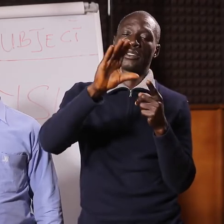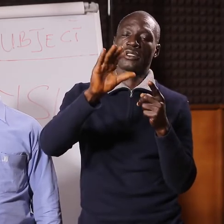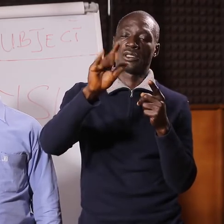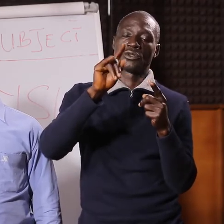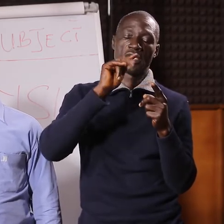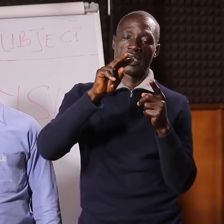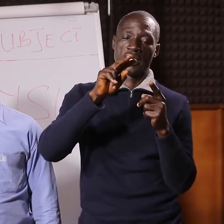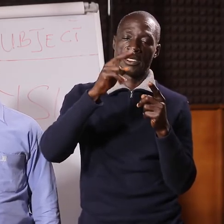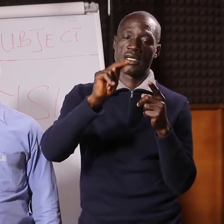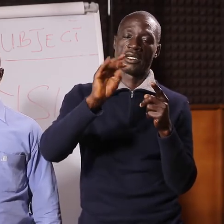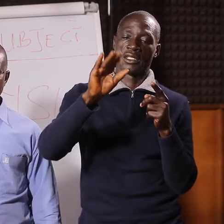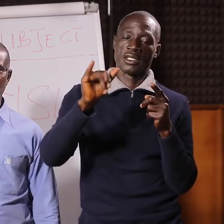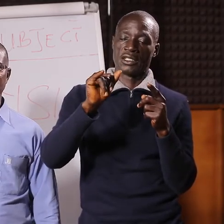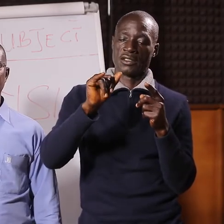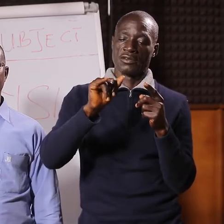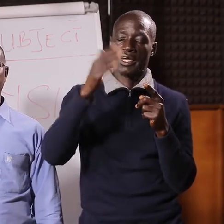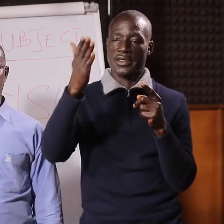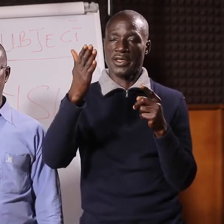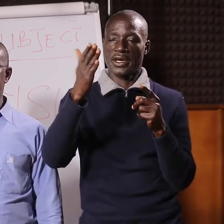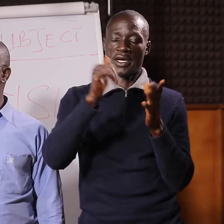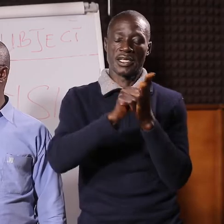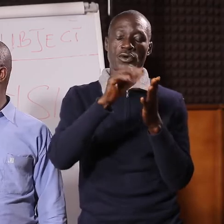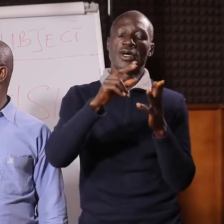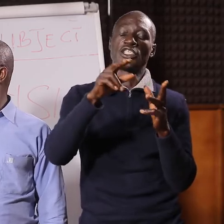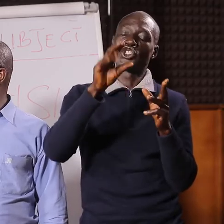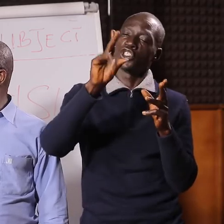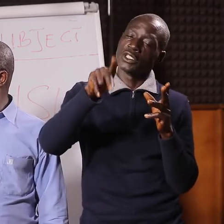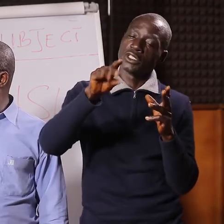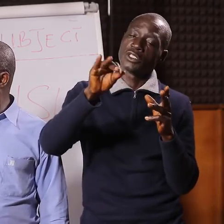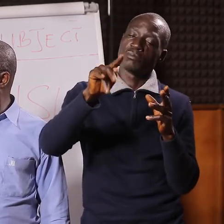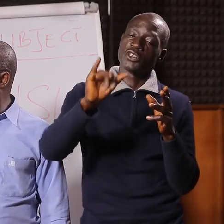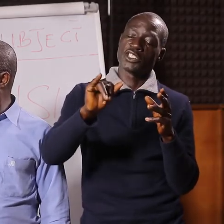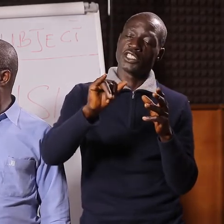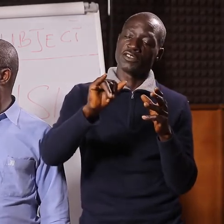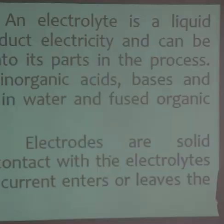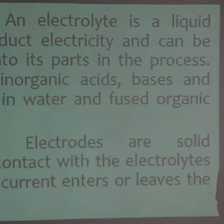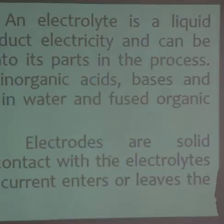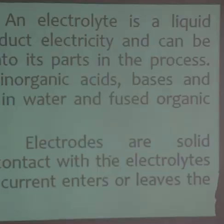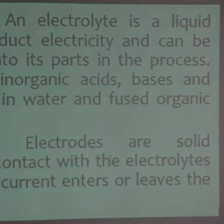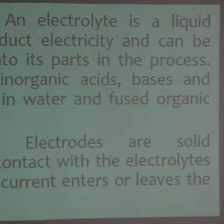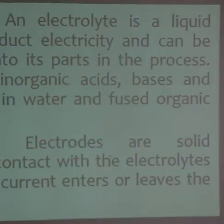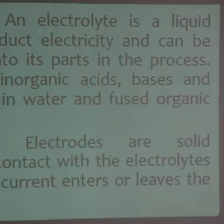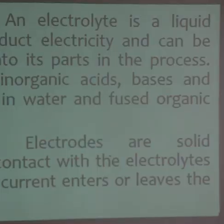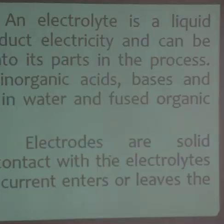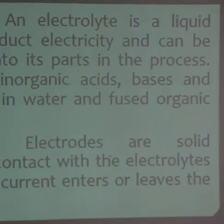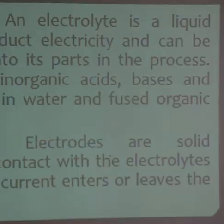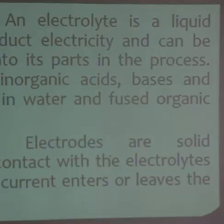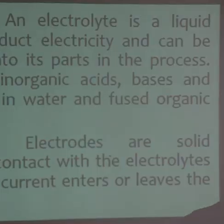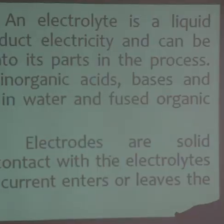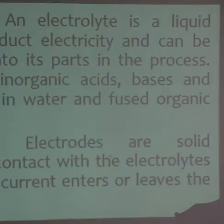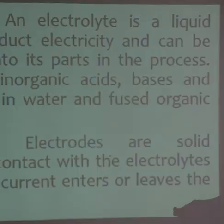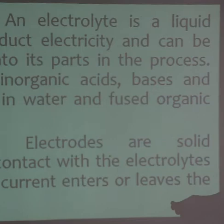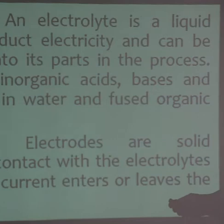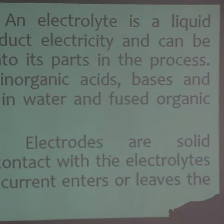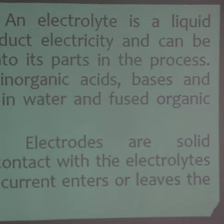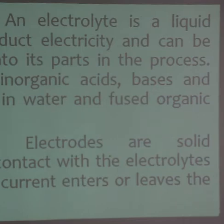and negative charge ion, and then anode are positive charge electrode. We say, and so electrolytes, what